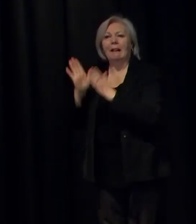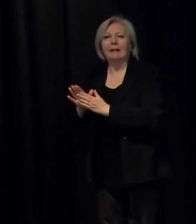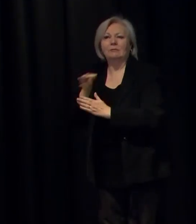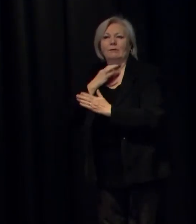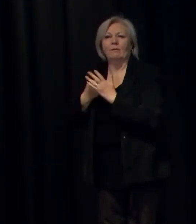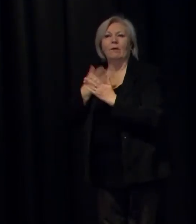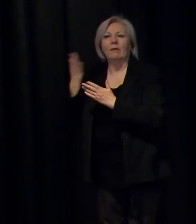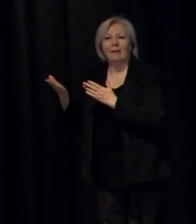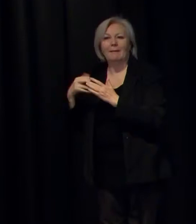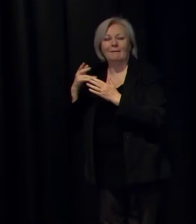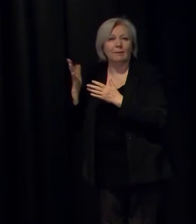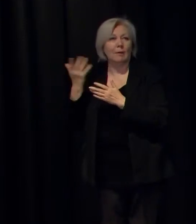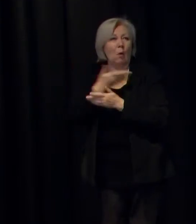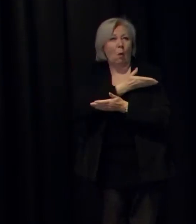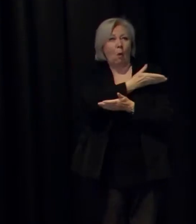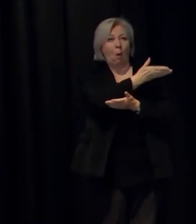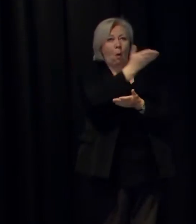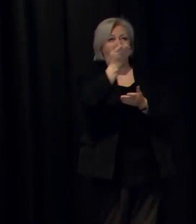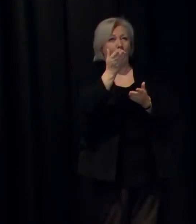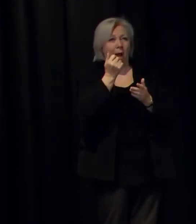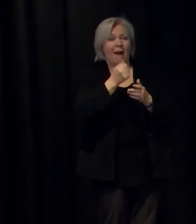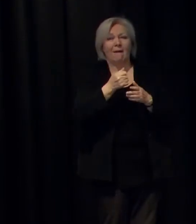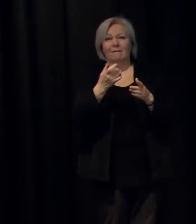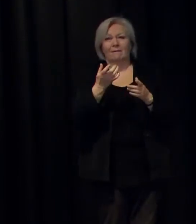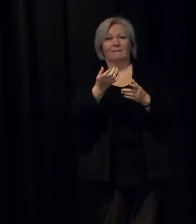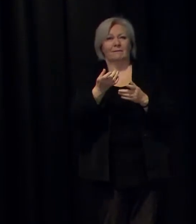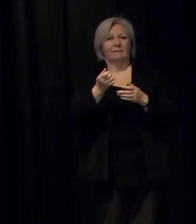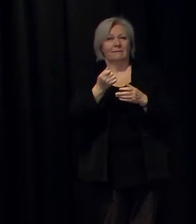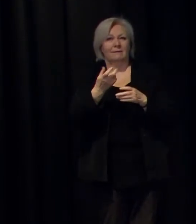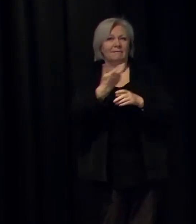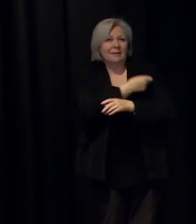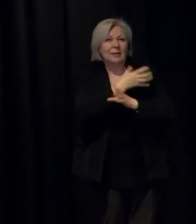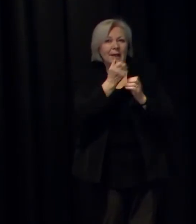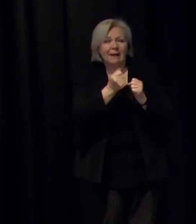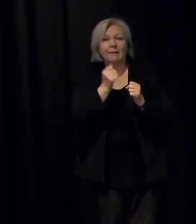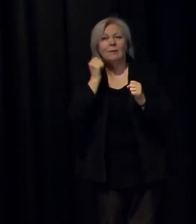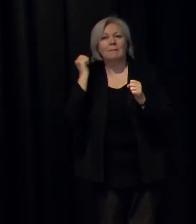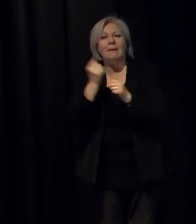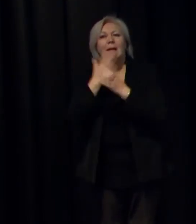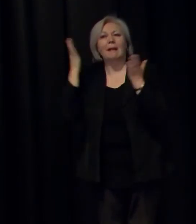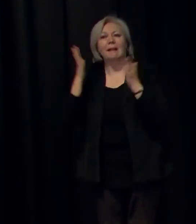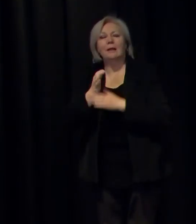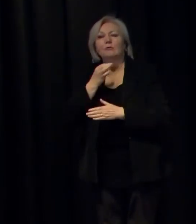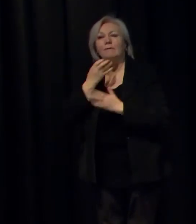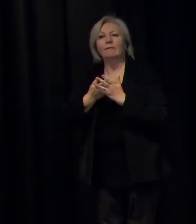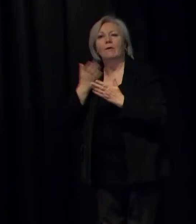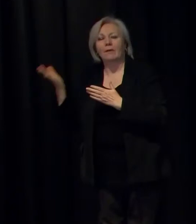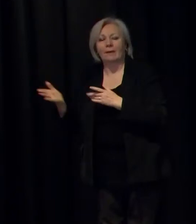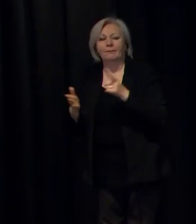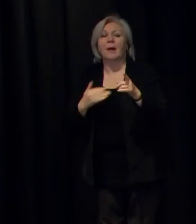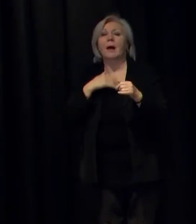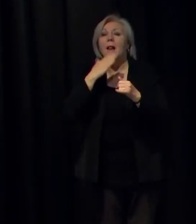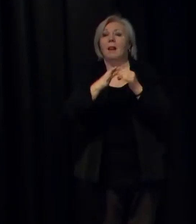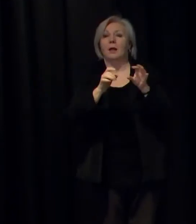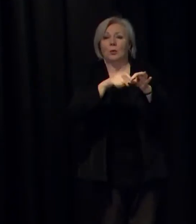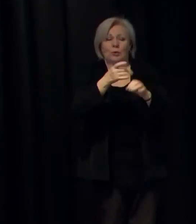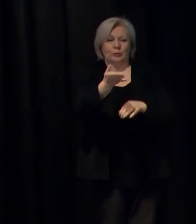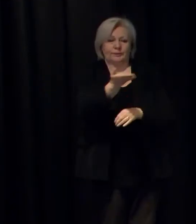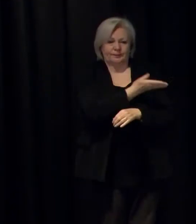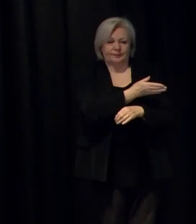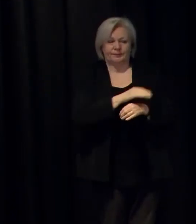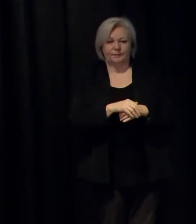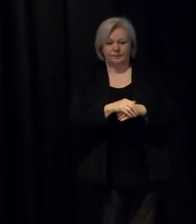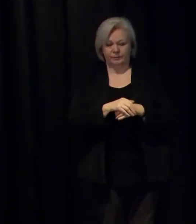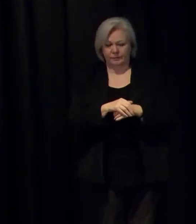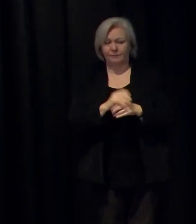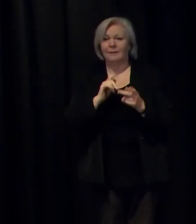makes a huge difference to projections for hospitalisation and deaths. An absolute last one from me. What's the health advice that says that the risk of being